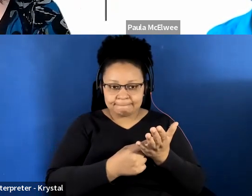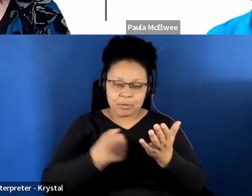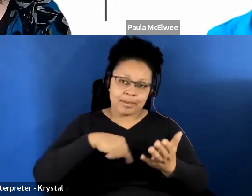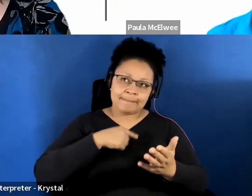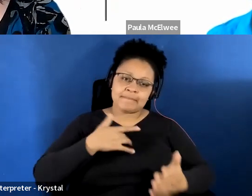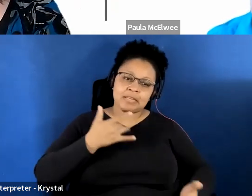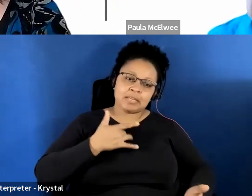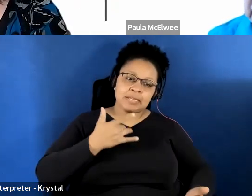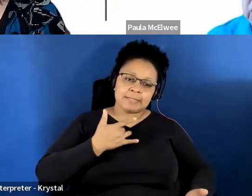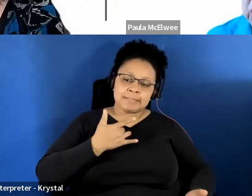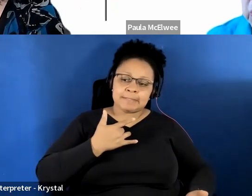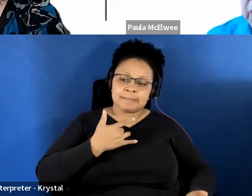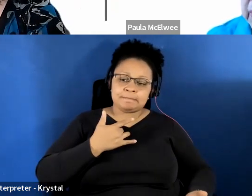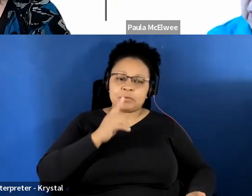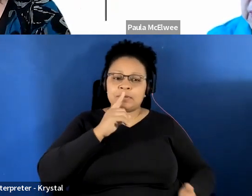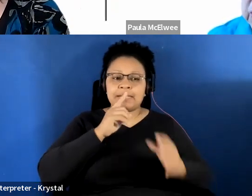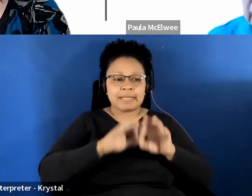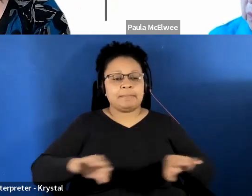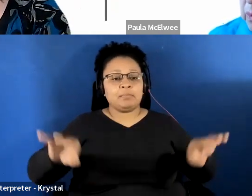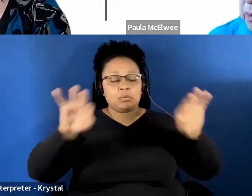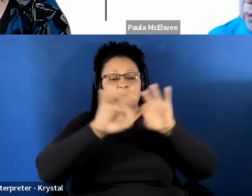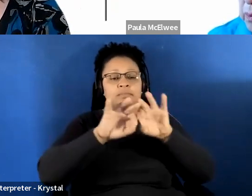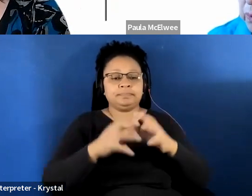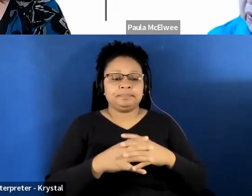is really important. And I'm going to start with this